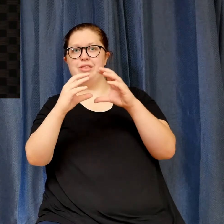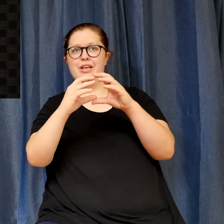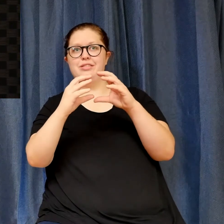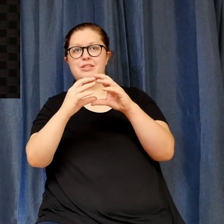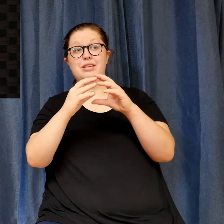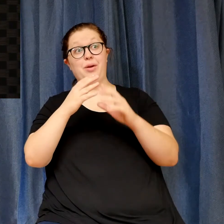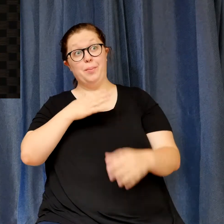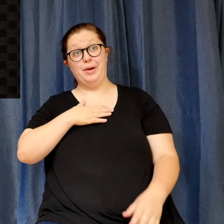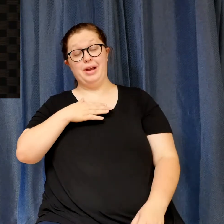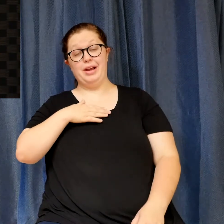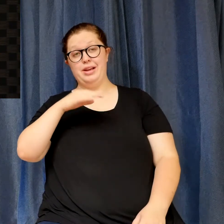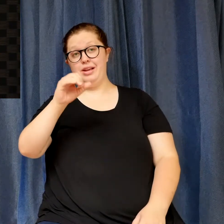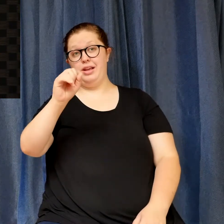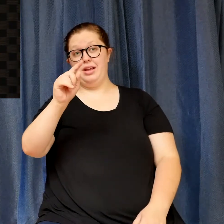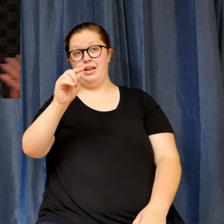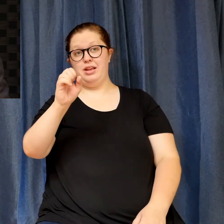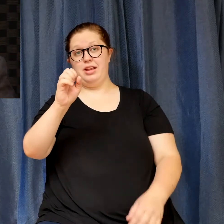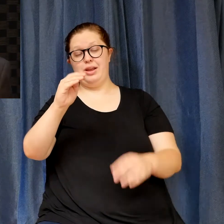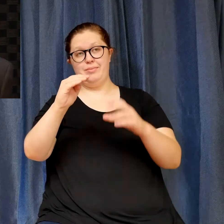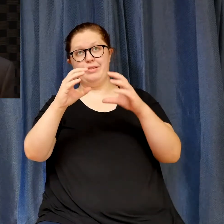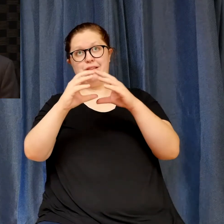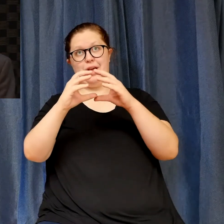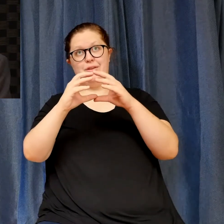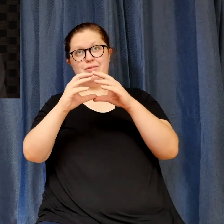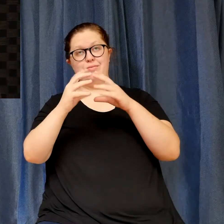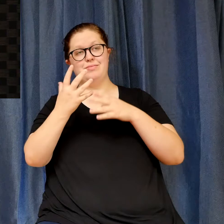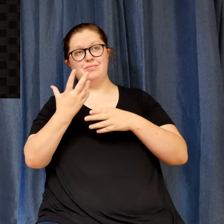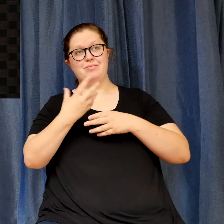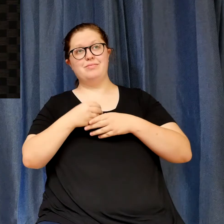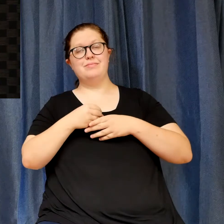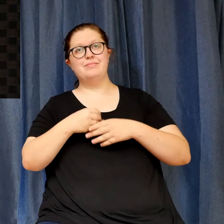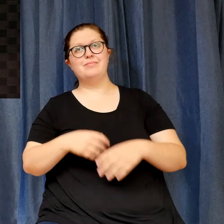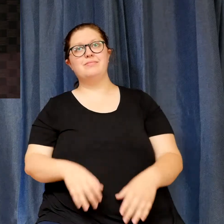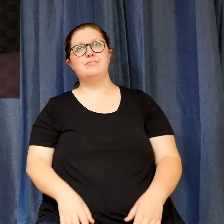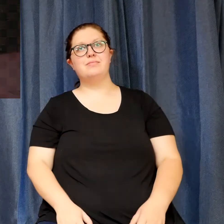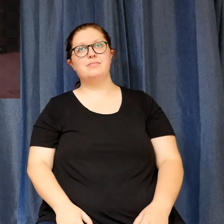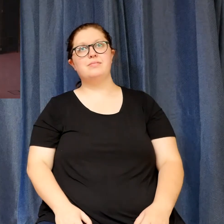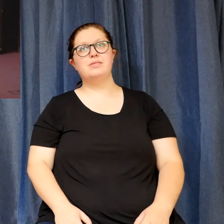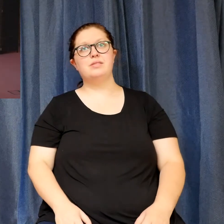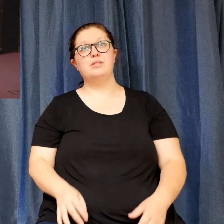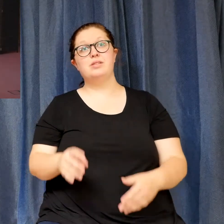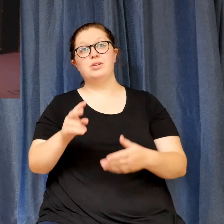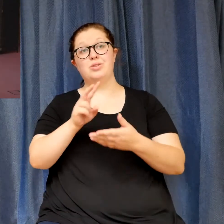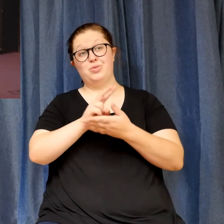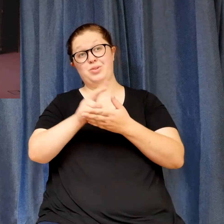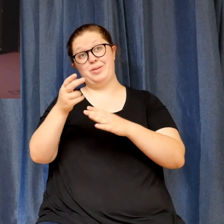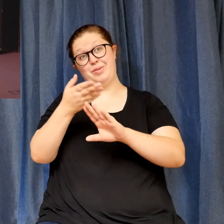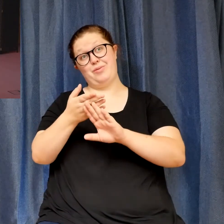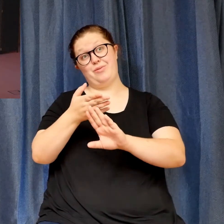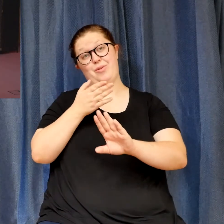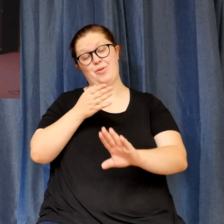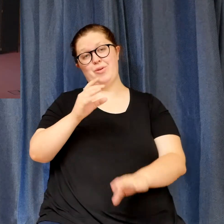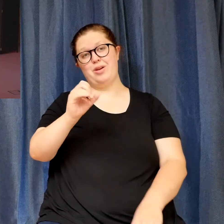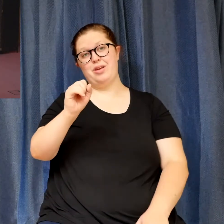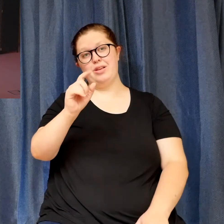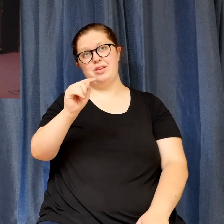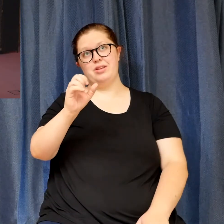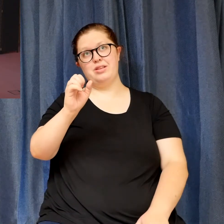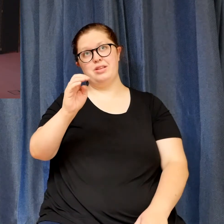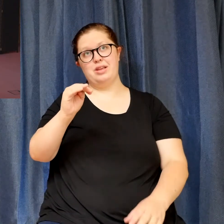own stem cells. So in April of 18, 2 months before I had my stem cell